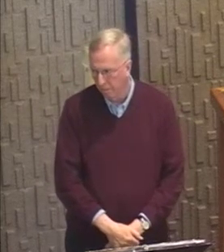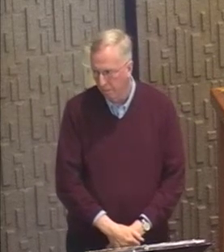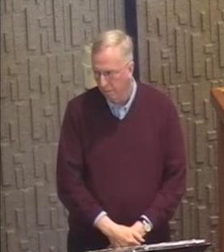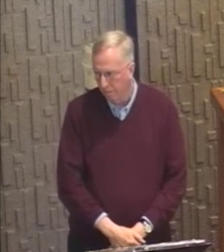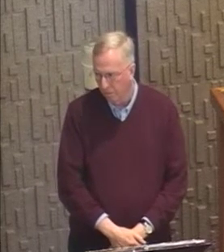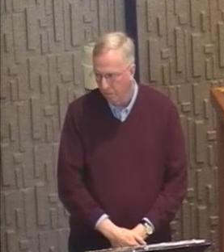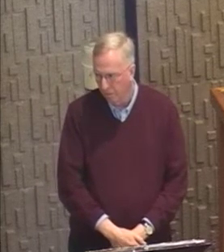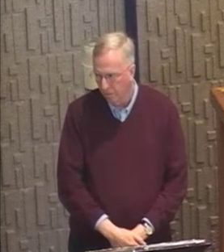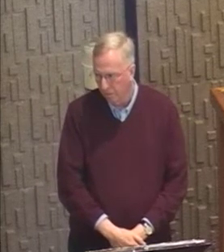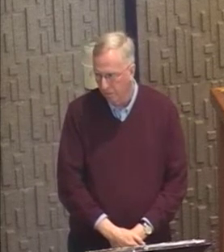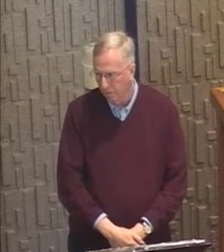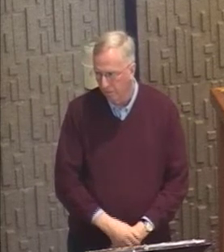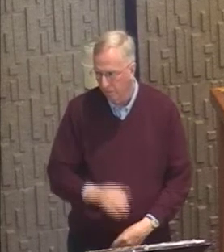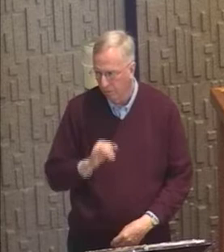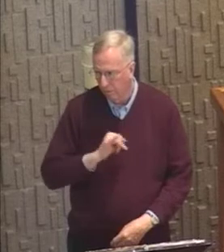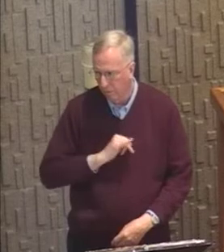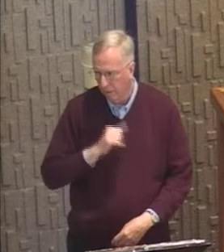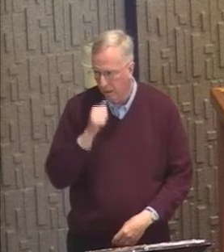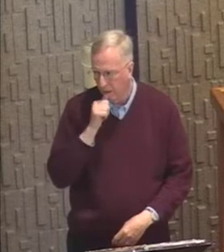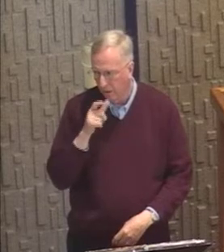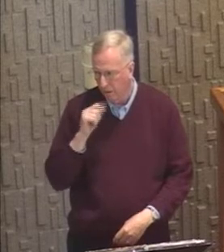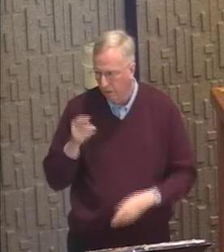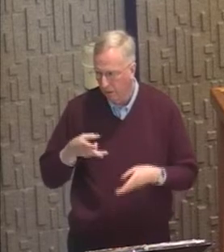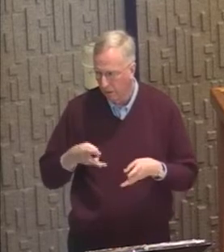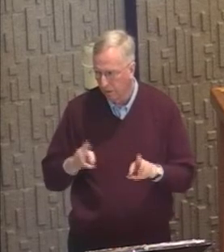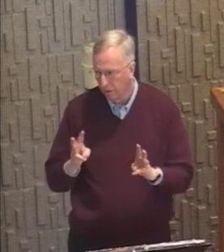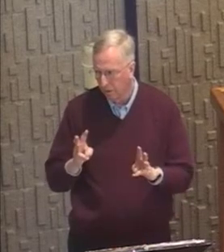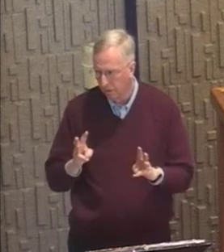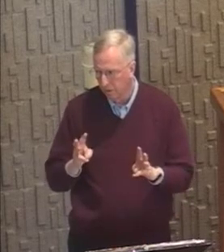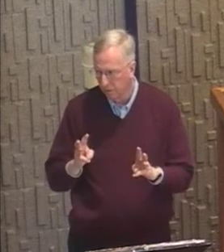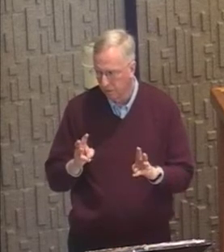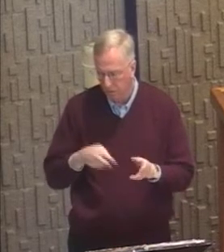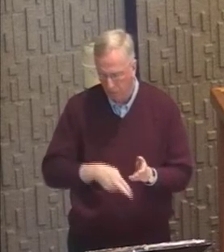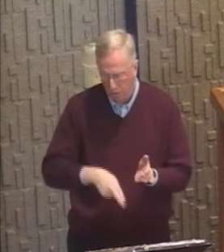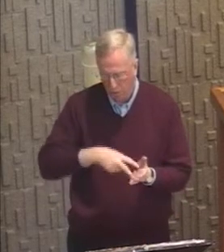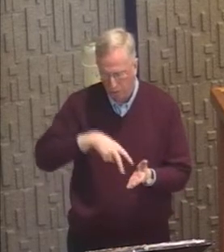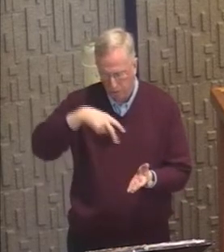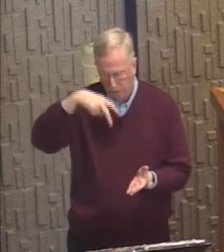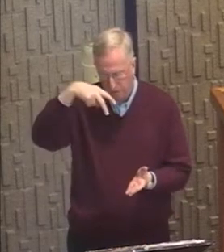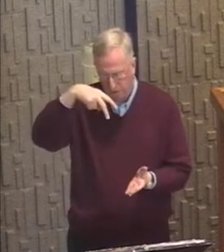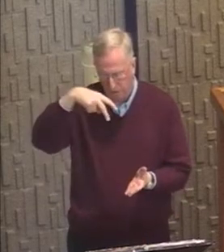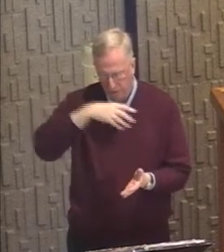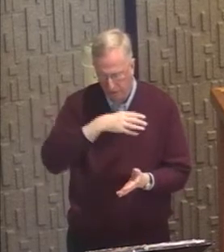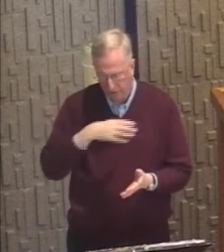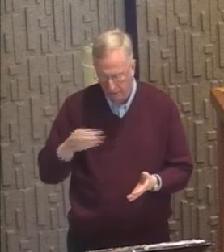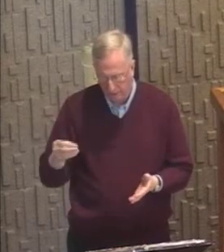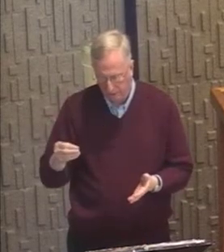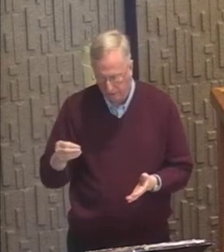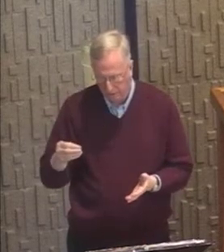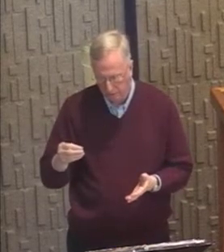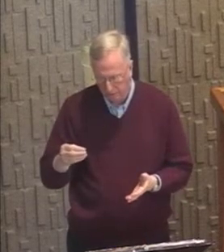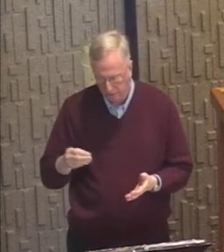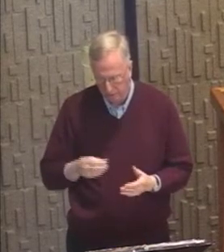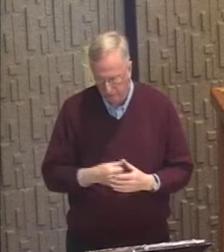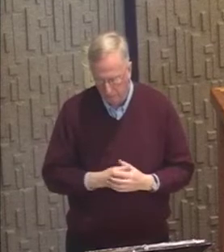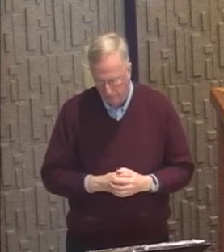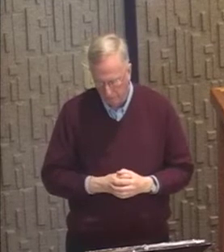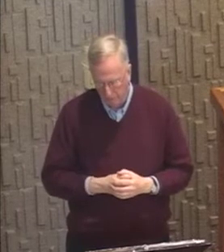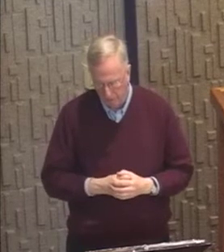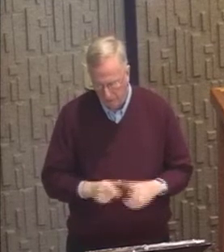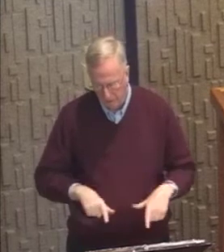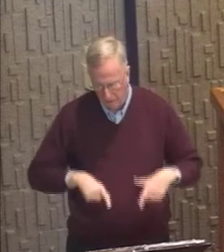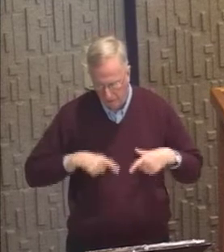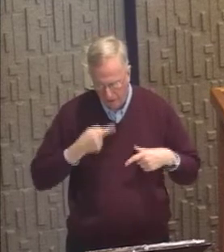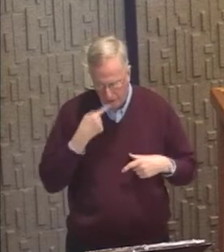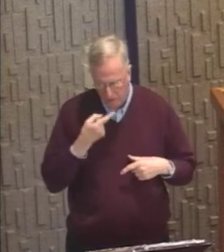I am the resurrection and the life, says the